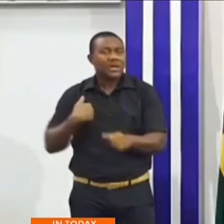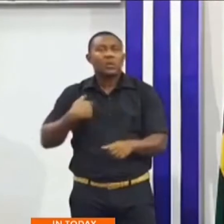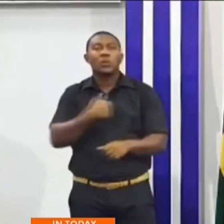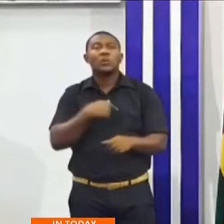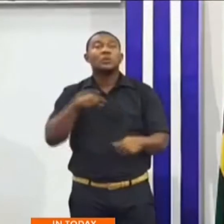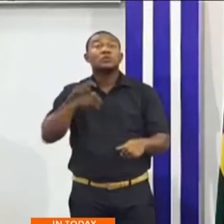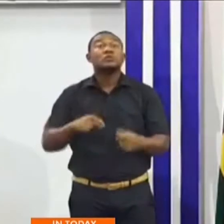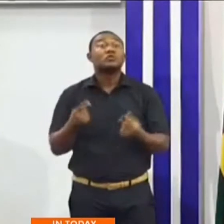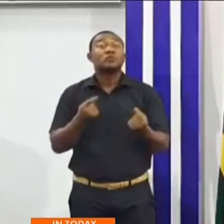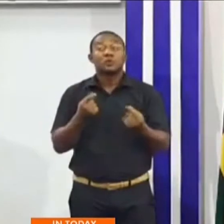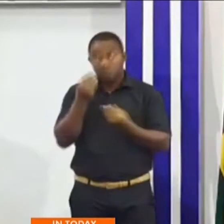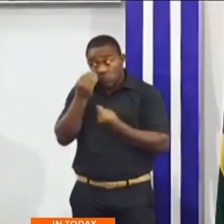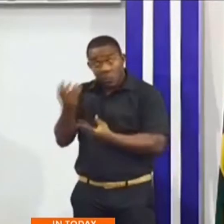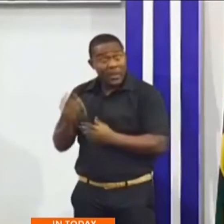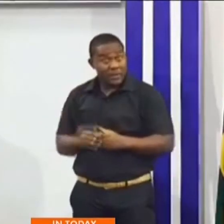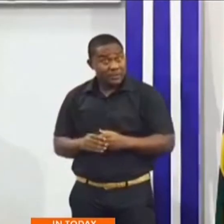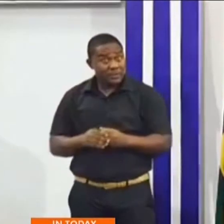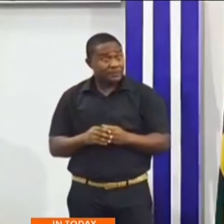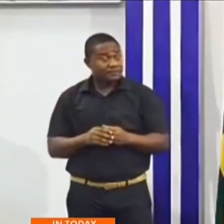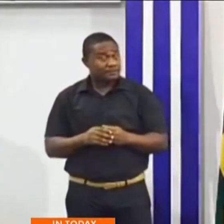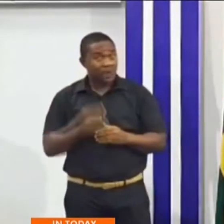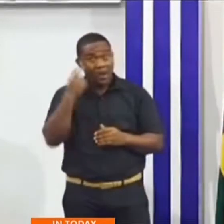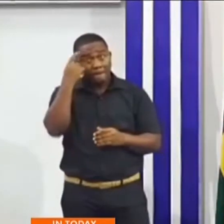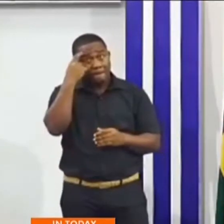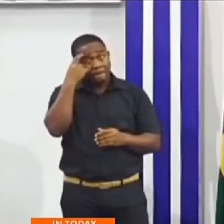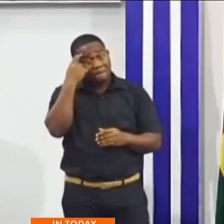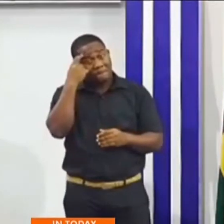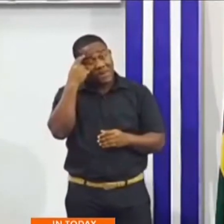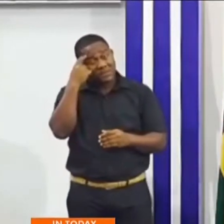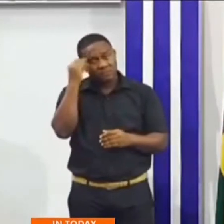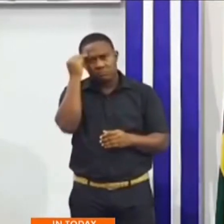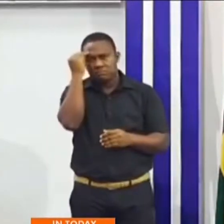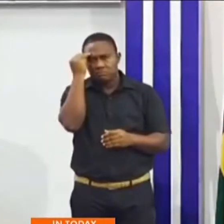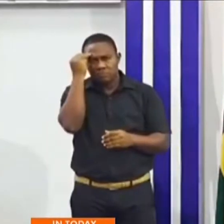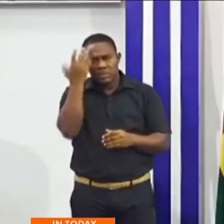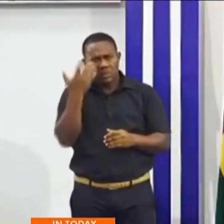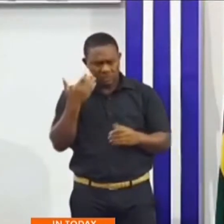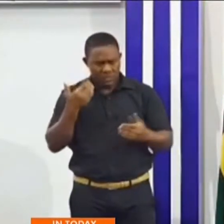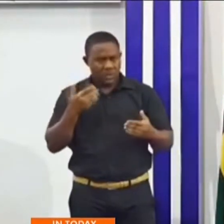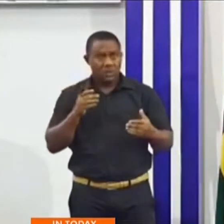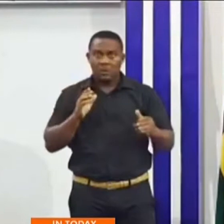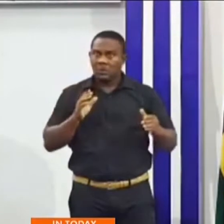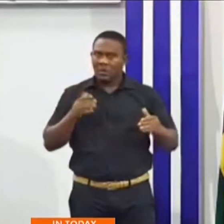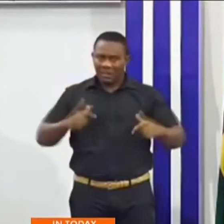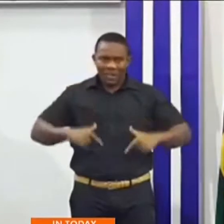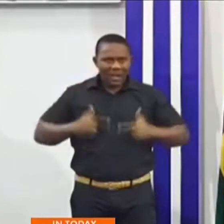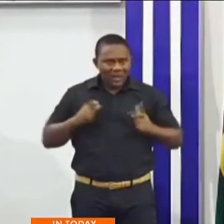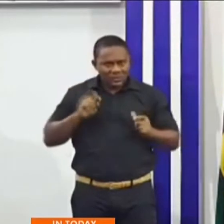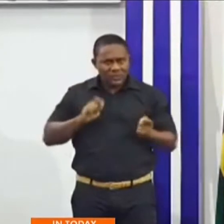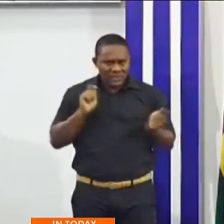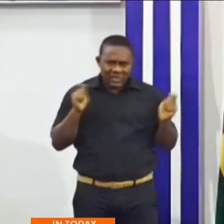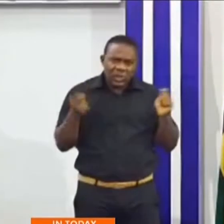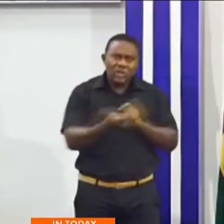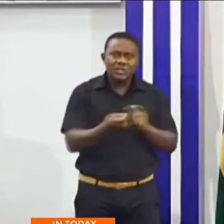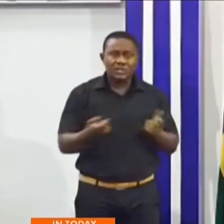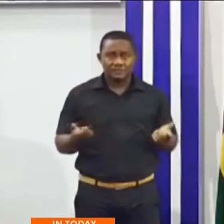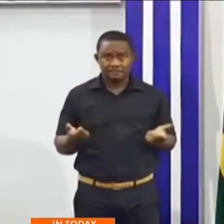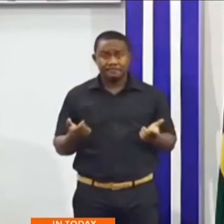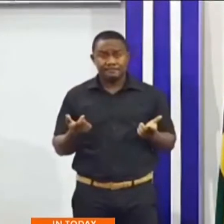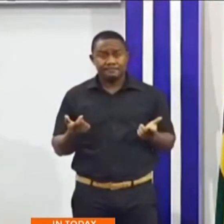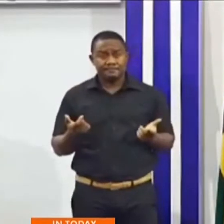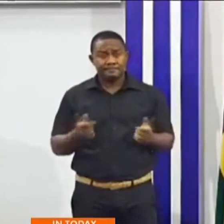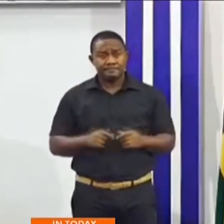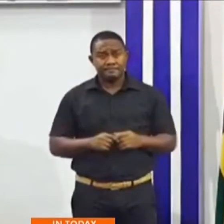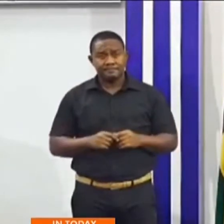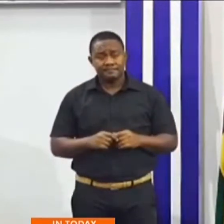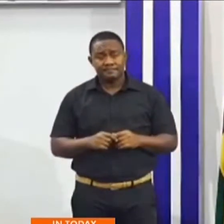is that we should first of all make our minds that our way of life is going to change for a very long